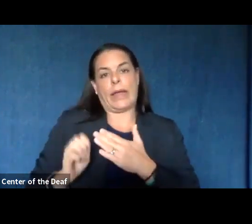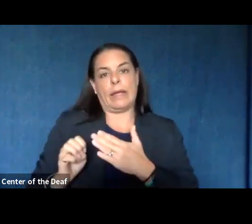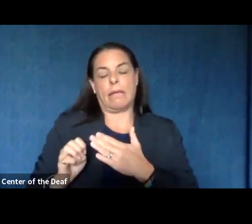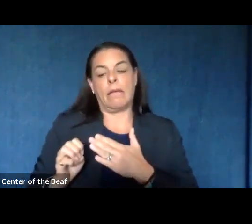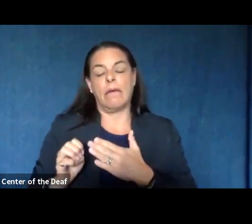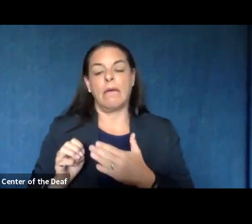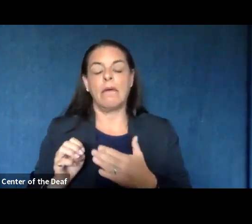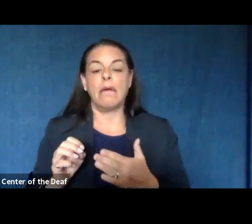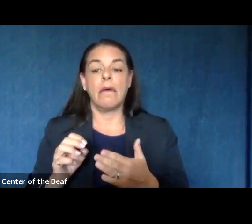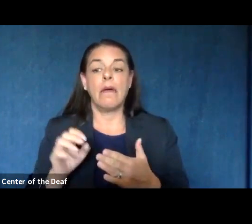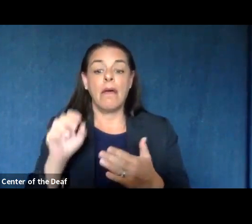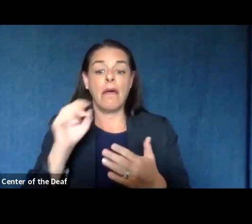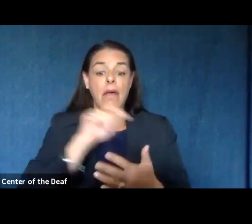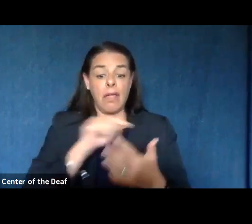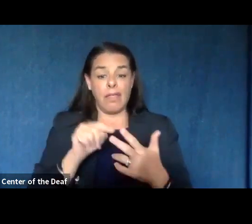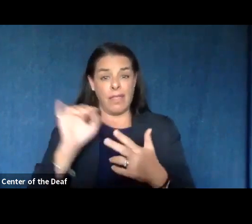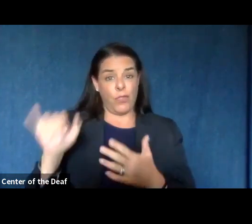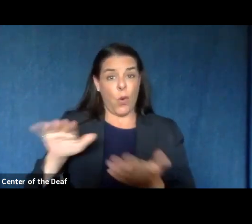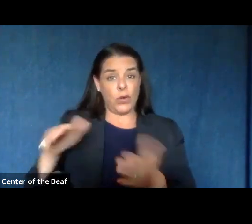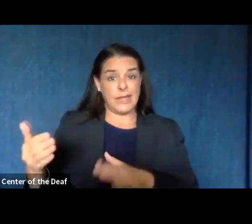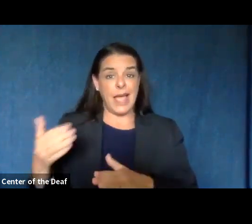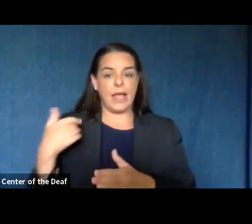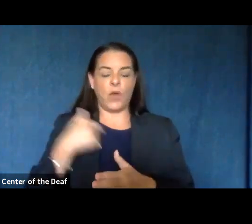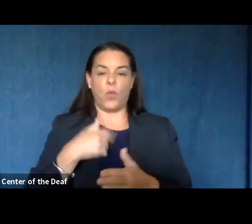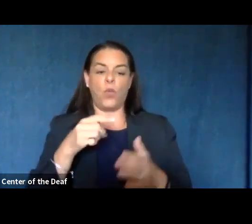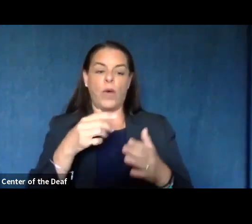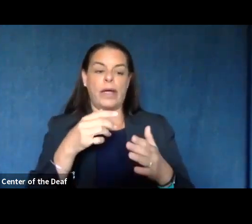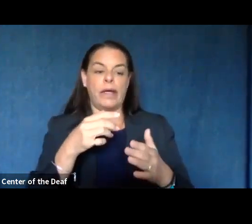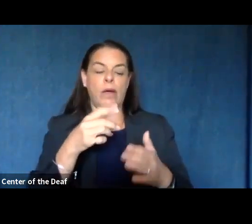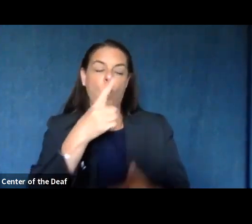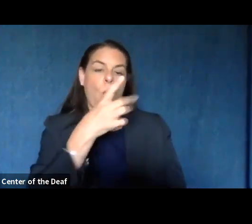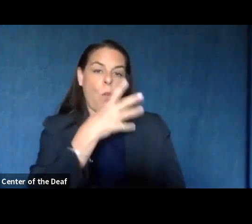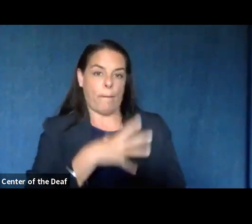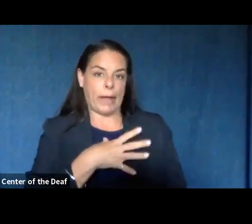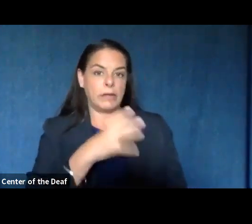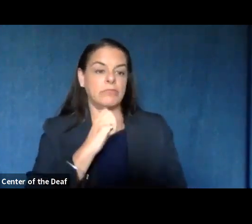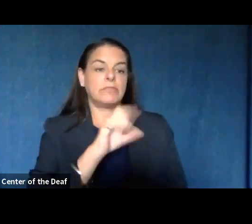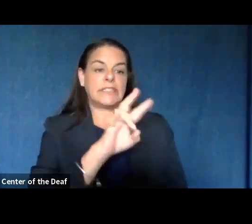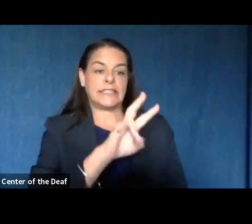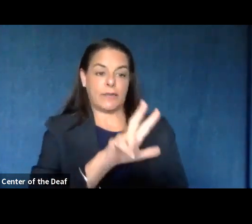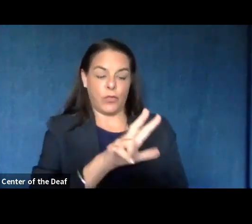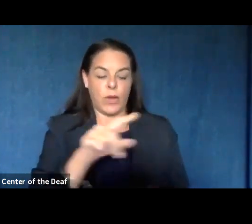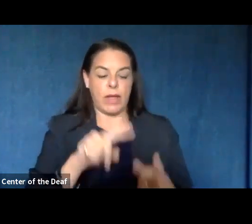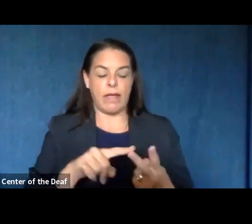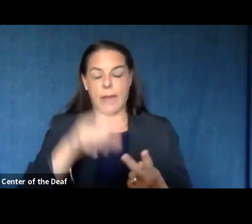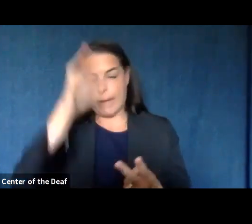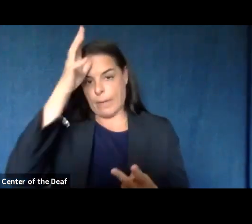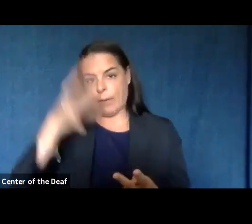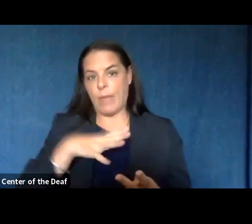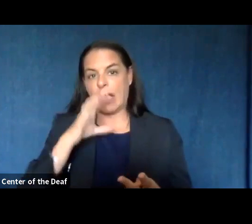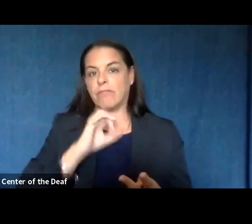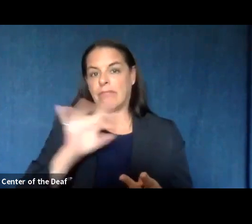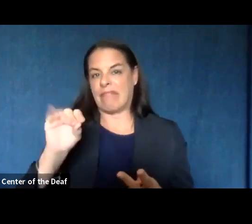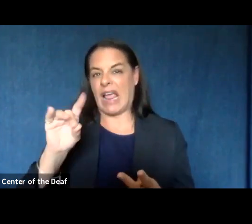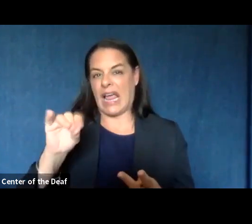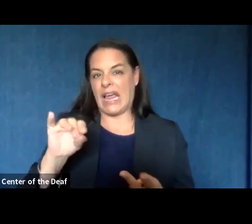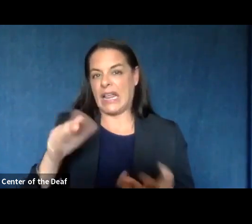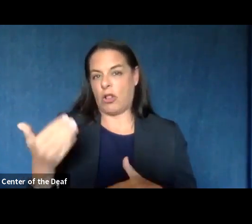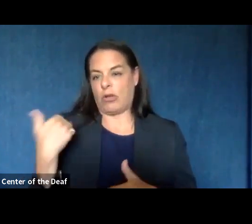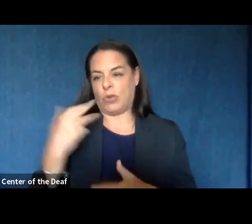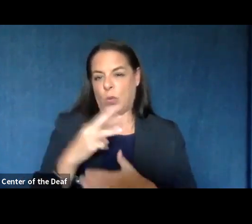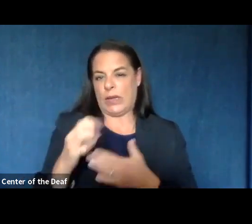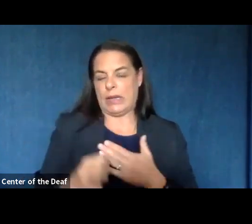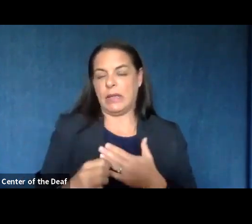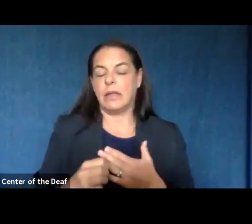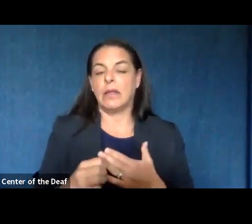deaths reported to us over the weekend, we lost a 73-year-old woman and an 80-year-old man. Our thoughts and prayers go out to the